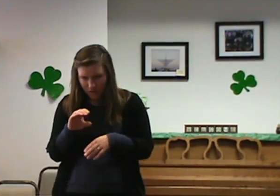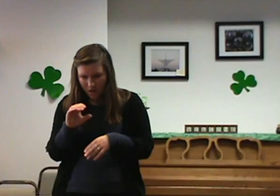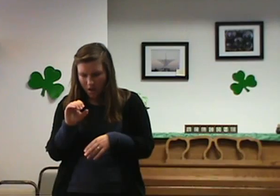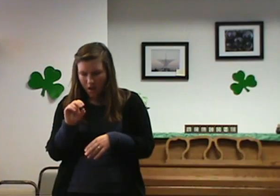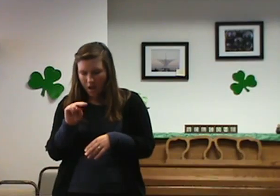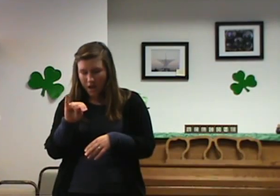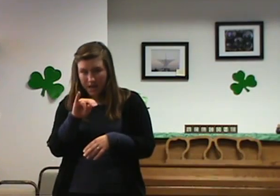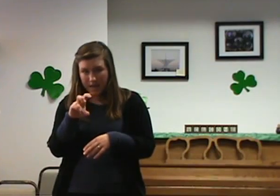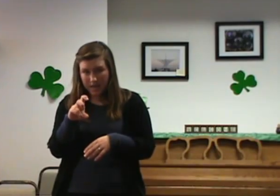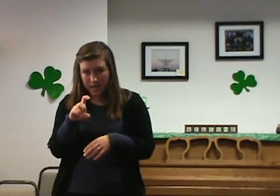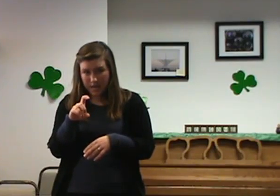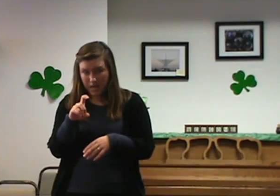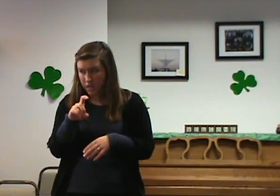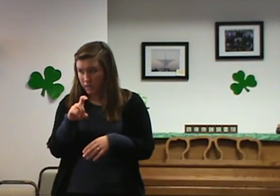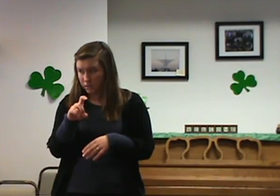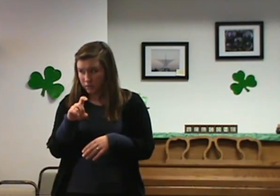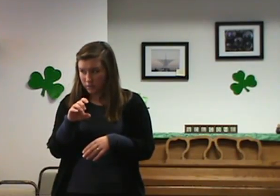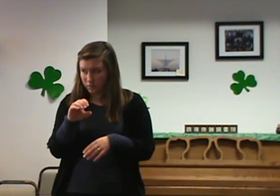Onyx is a much more portable